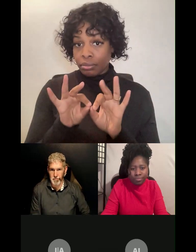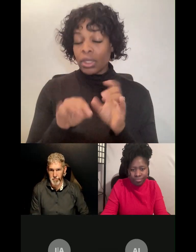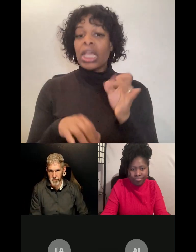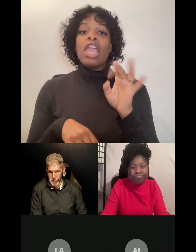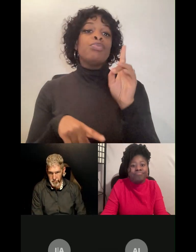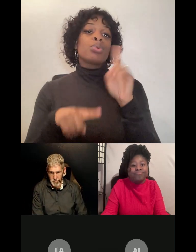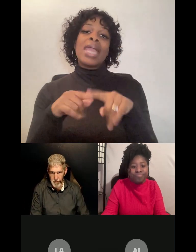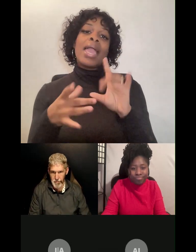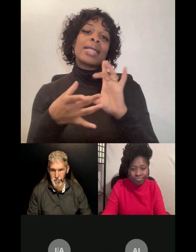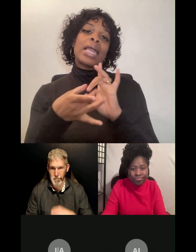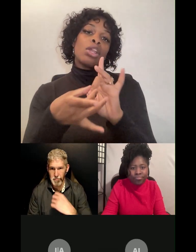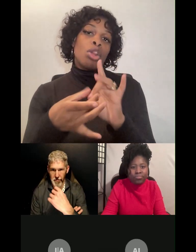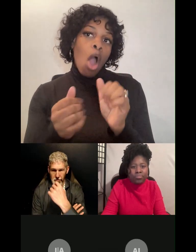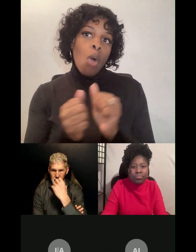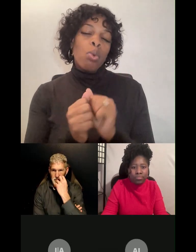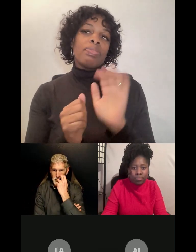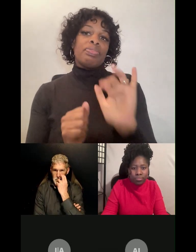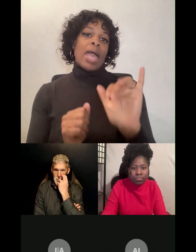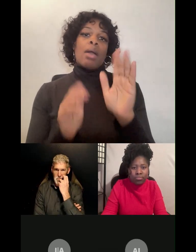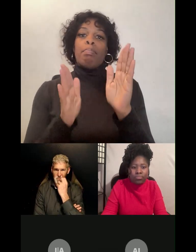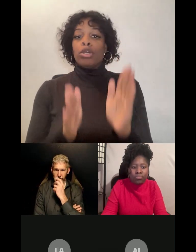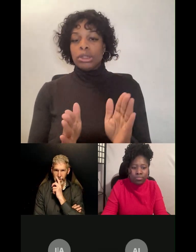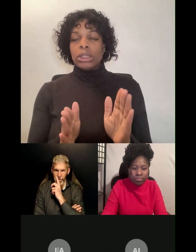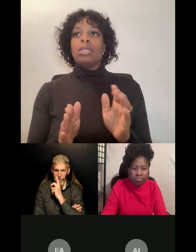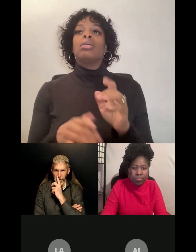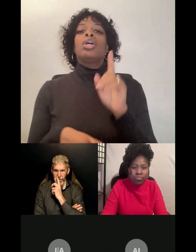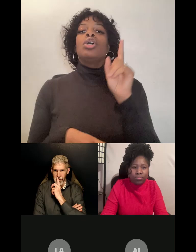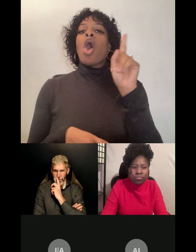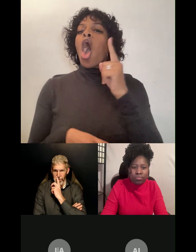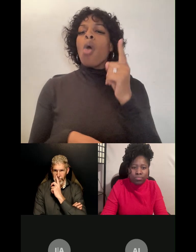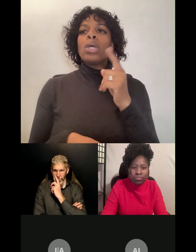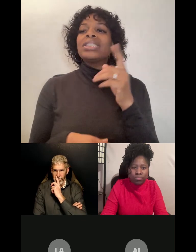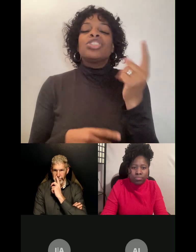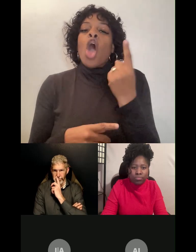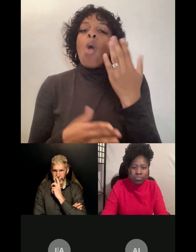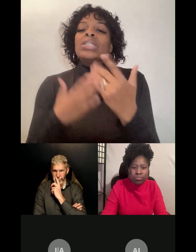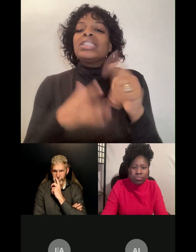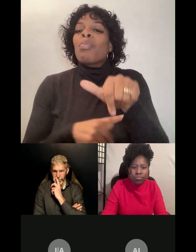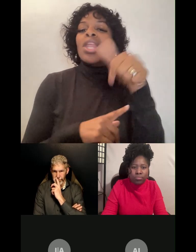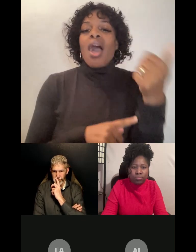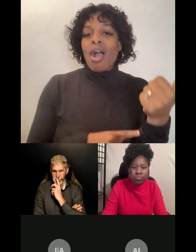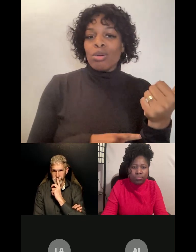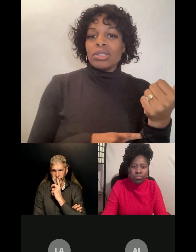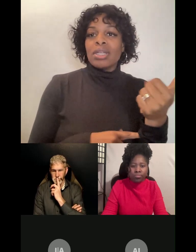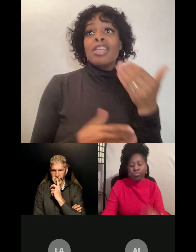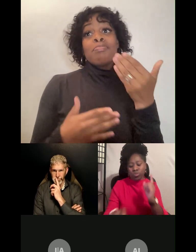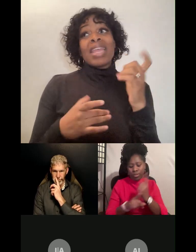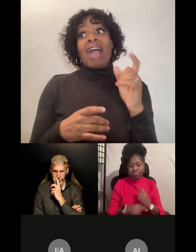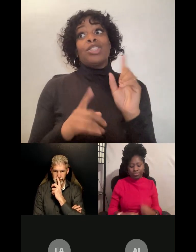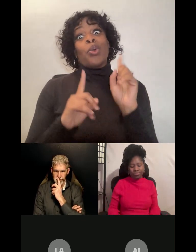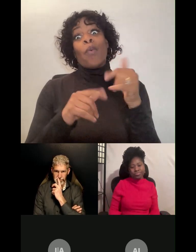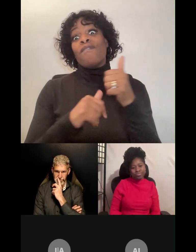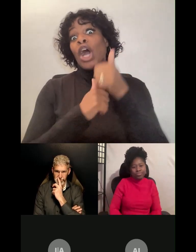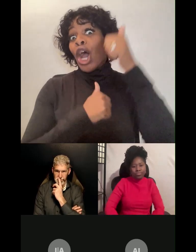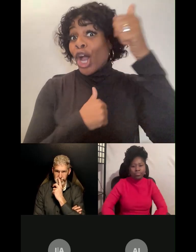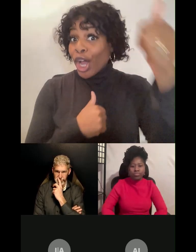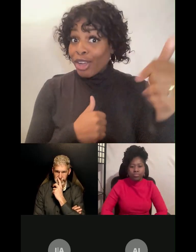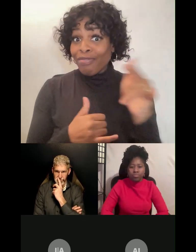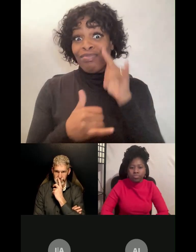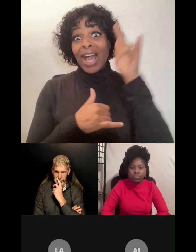declining. If you can't get along with that person, there's always someone else. You may have to